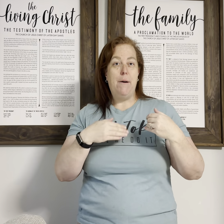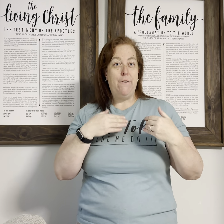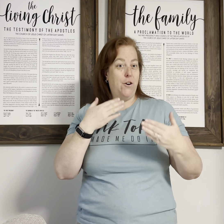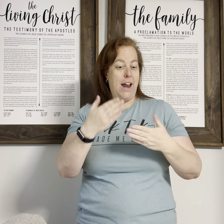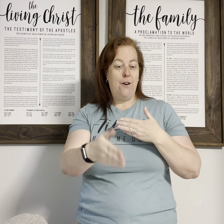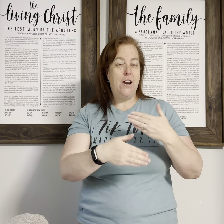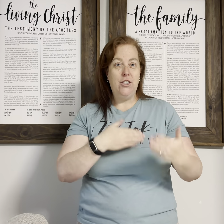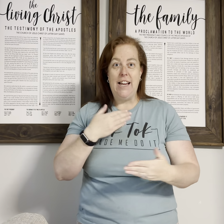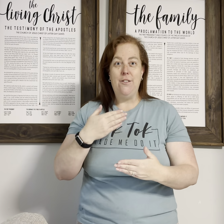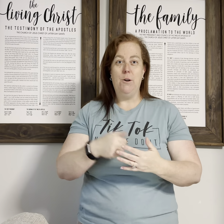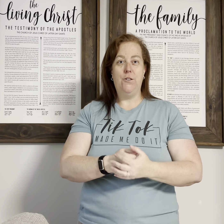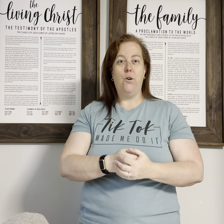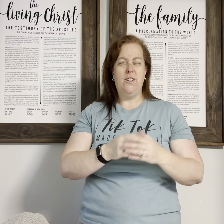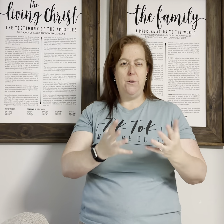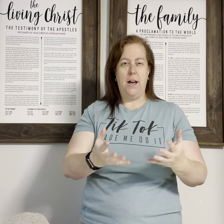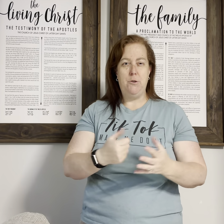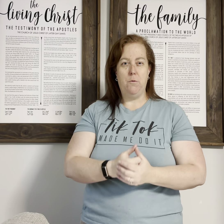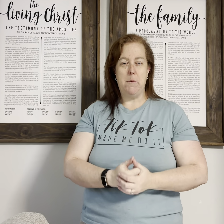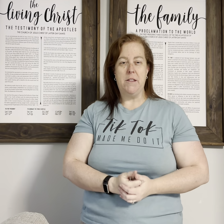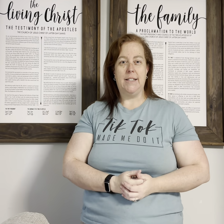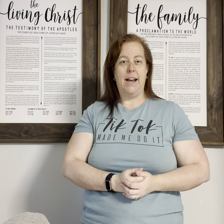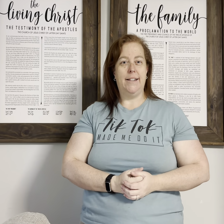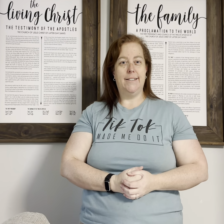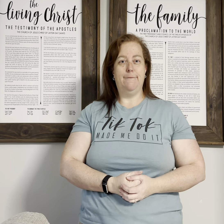for now, they're saying the words for you, so it helps you remember the signs.